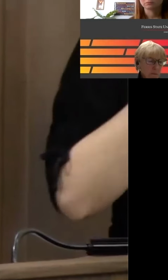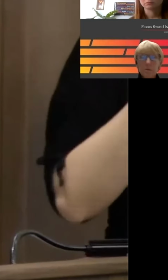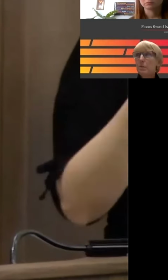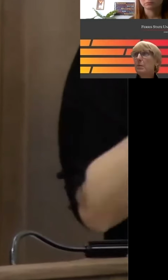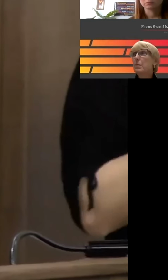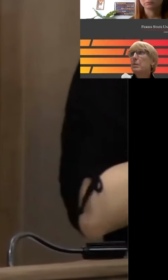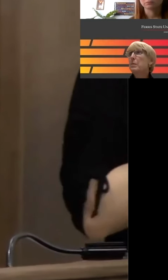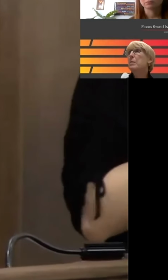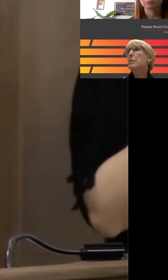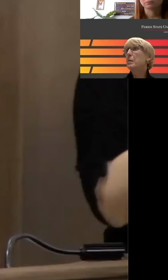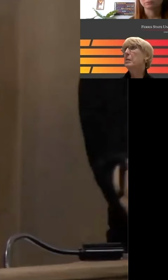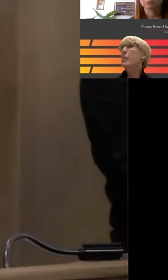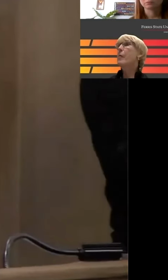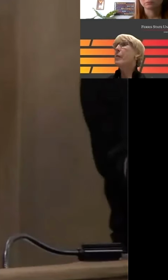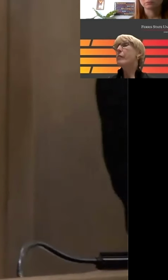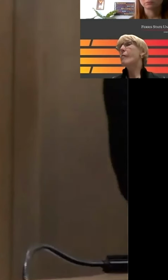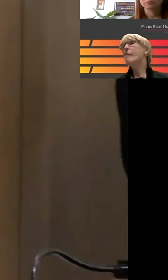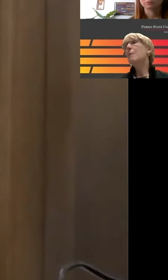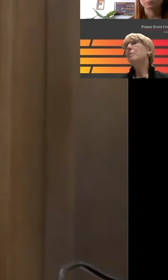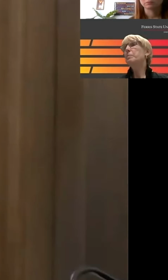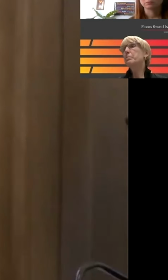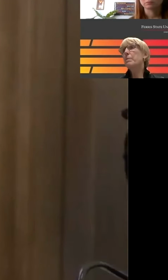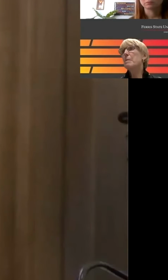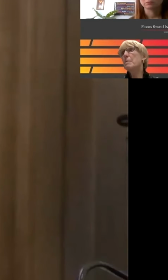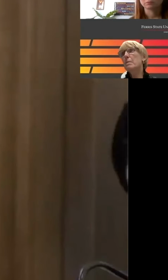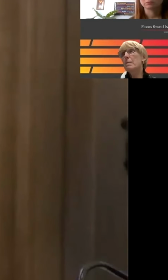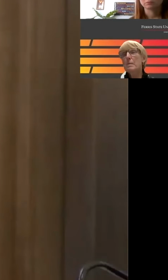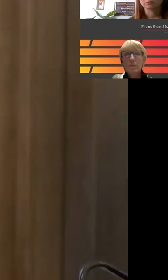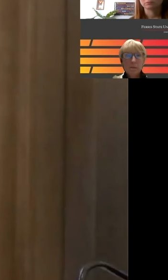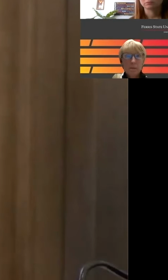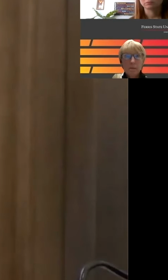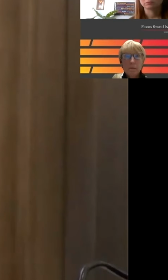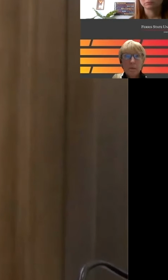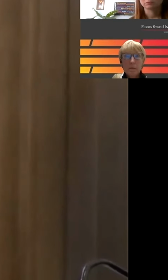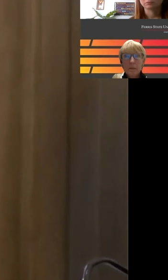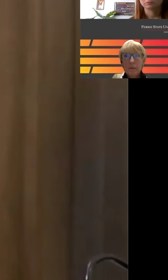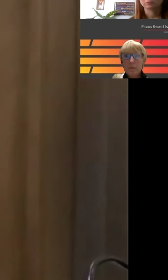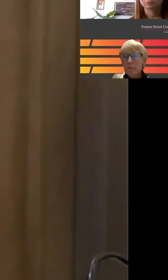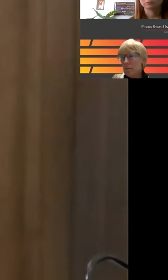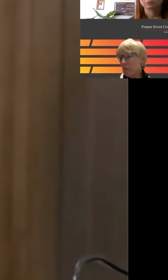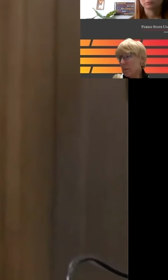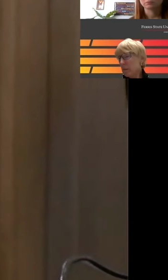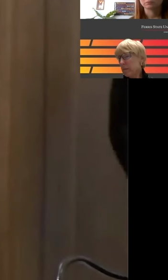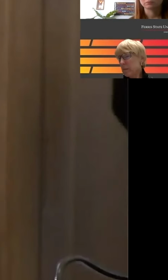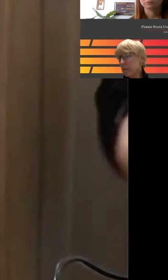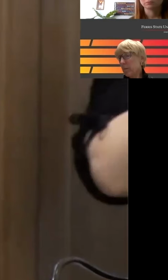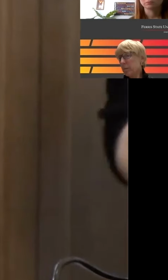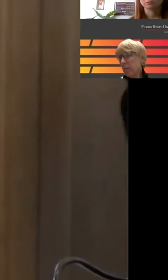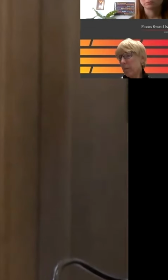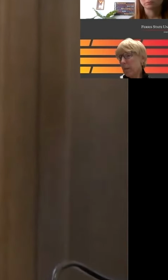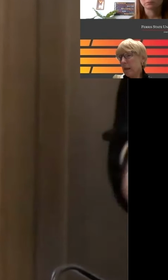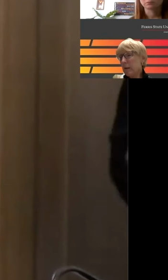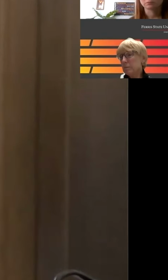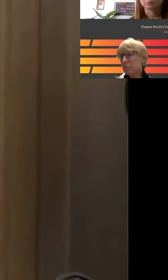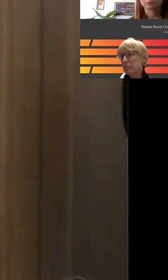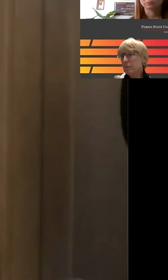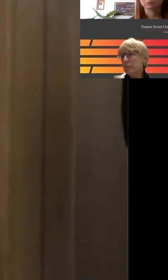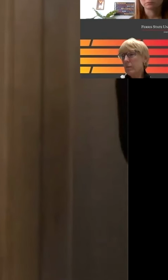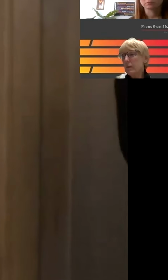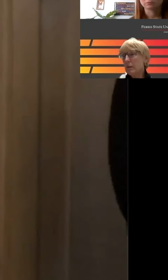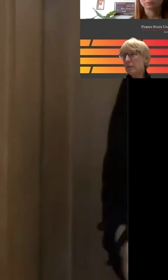asked that she send me at noon on Monday a list of the young ladies who would leave her boarding house in the event that the colored girl was allowed